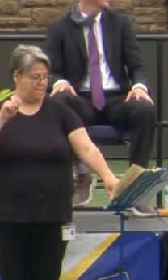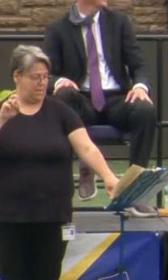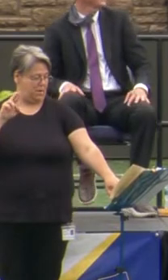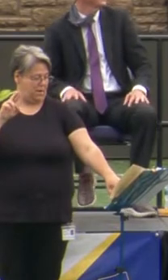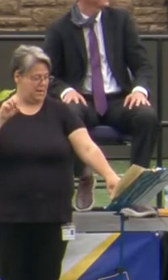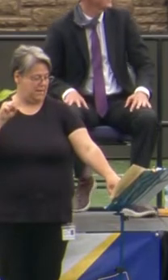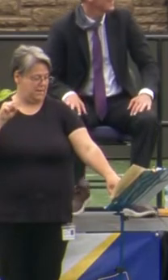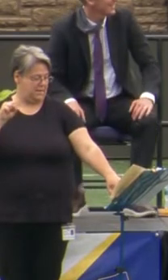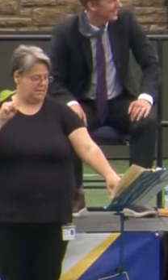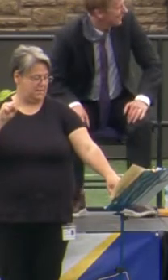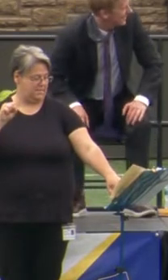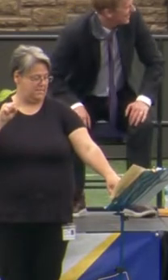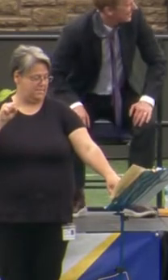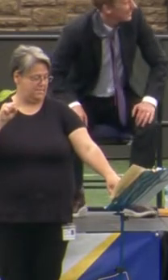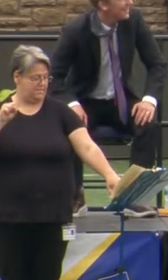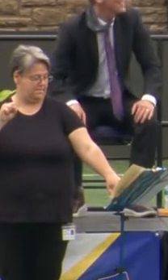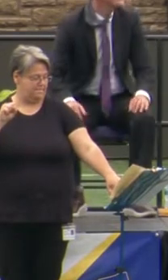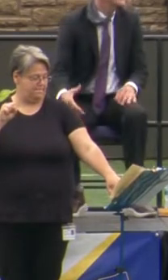Ty Rand.